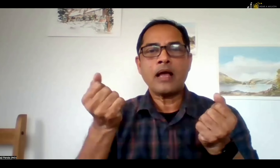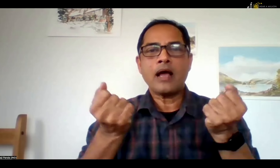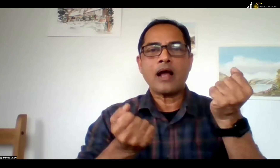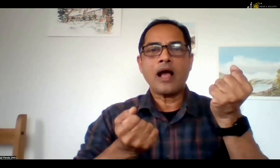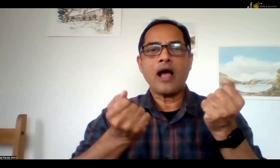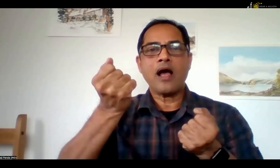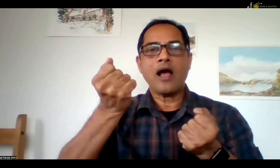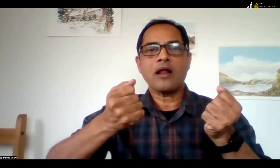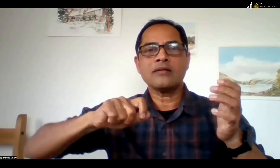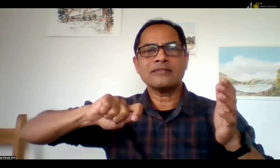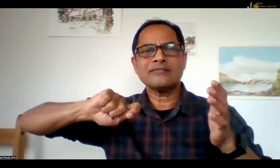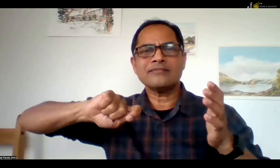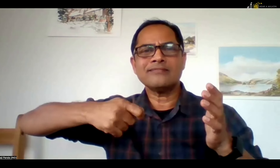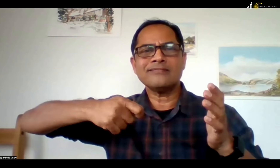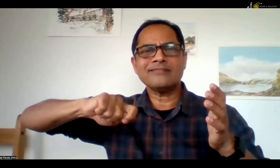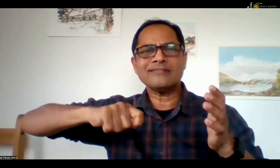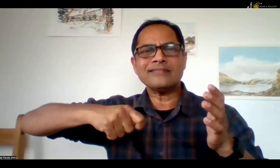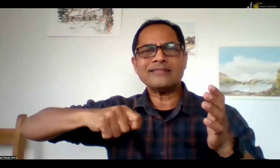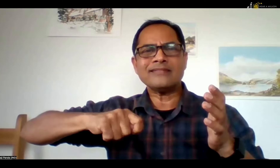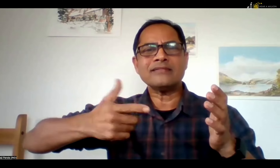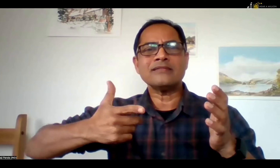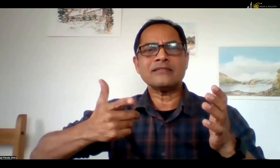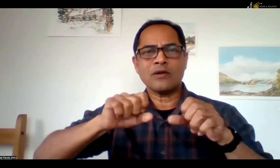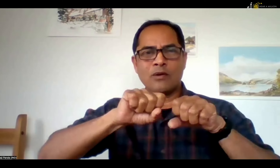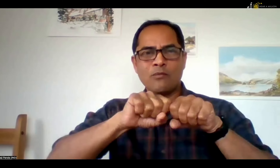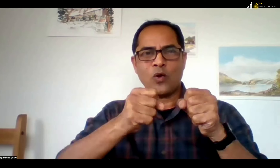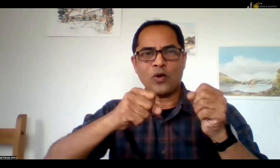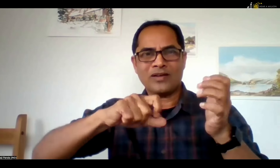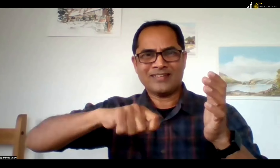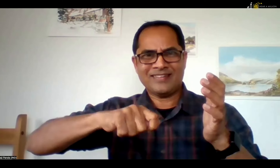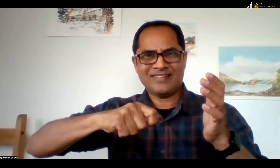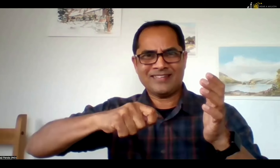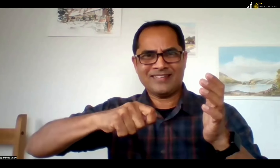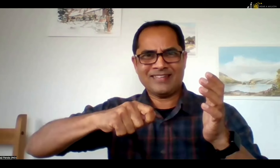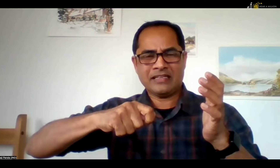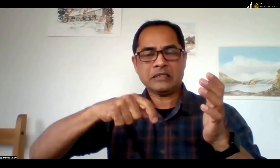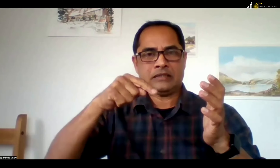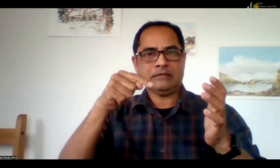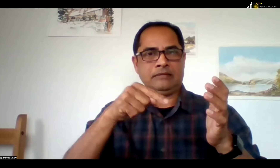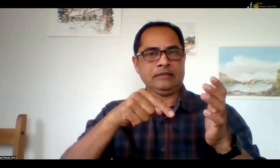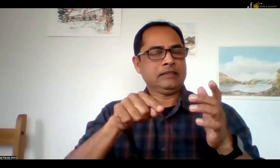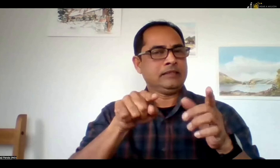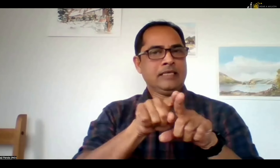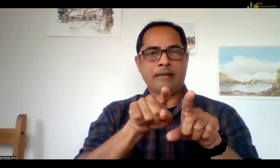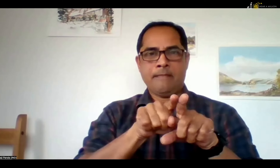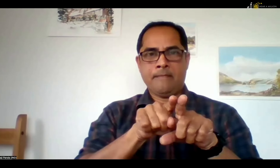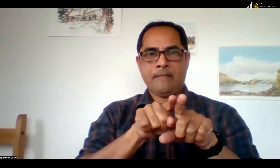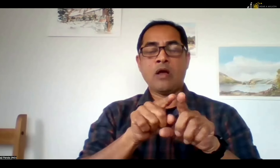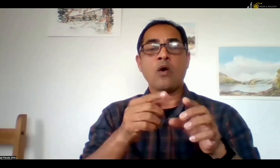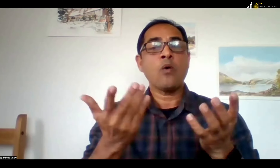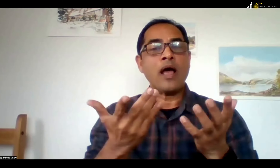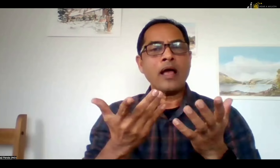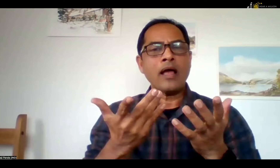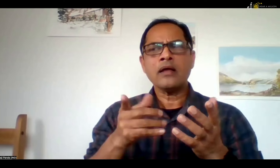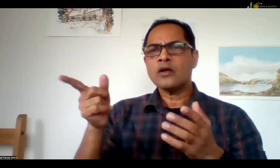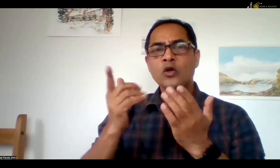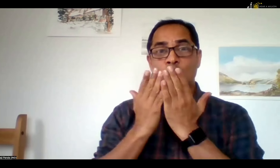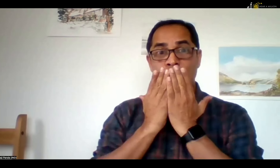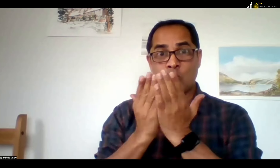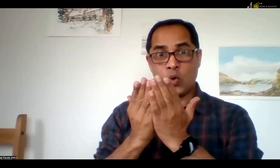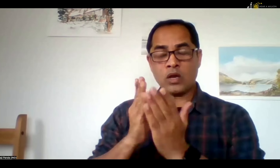go to a NGO, you go to an NGO, right? But, imagine going to a mechanic. You go to a